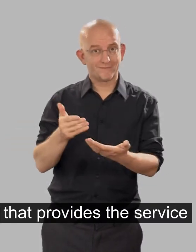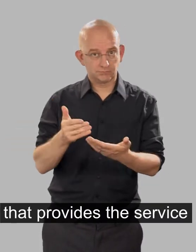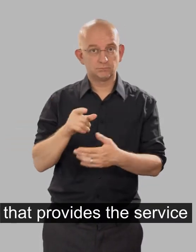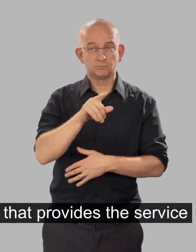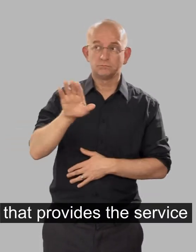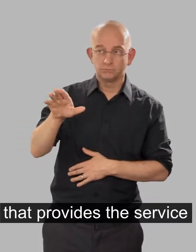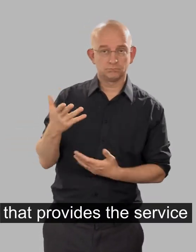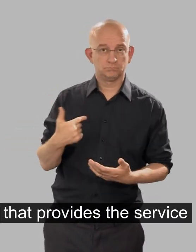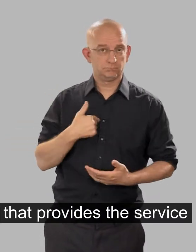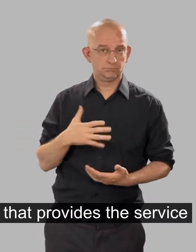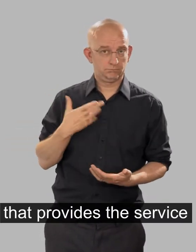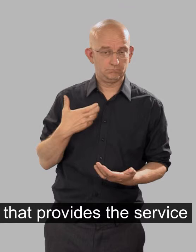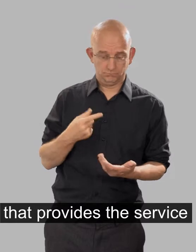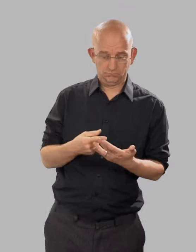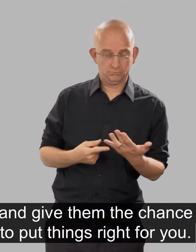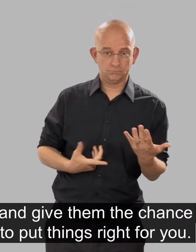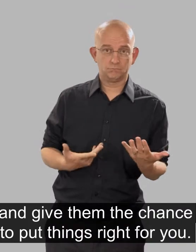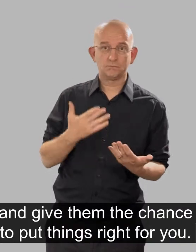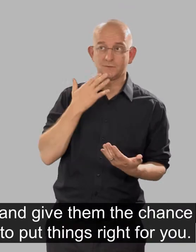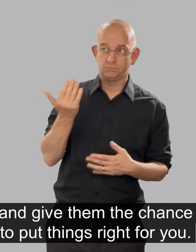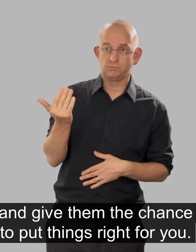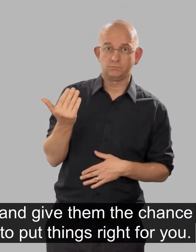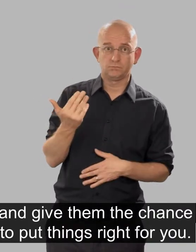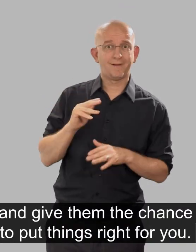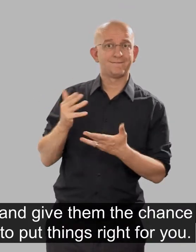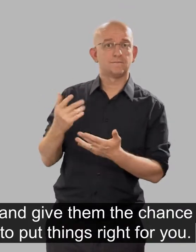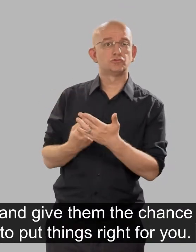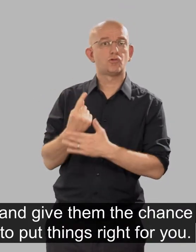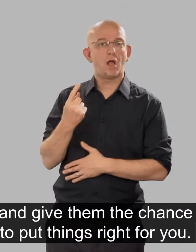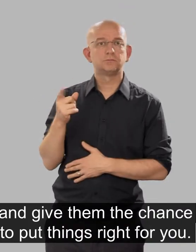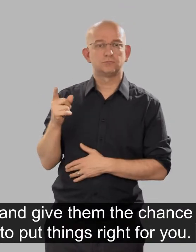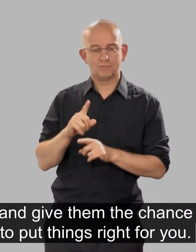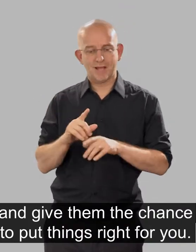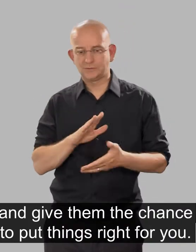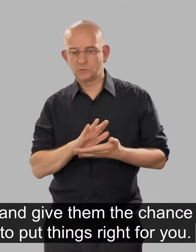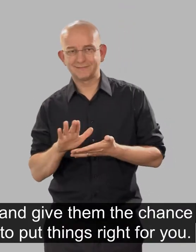service and give them the chance to put things right for you.